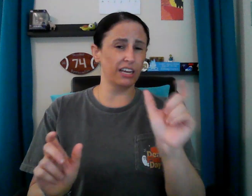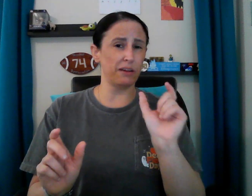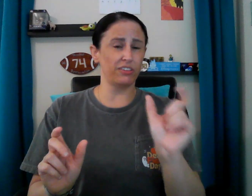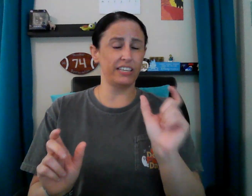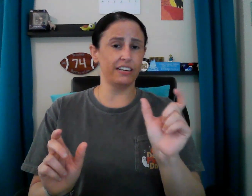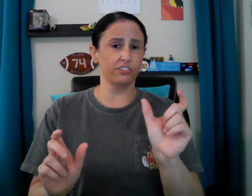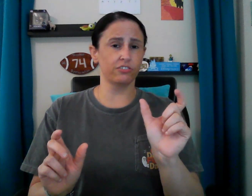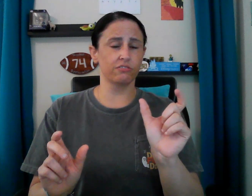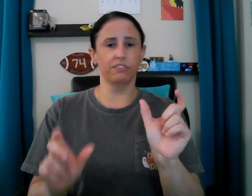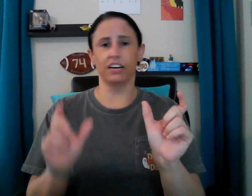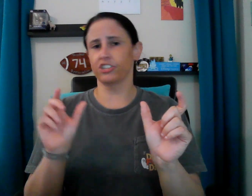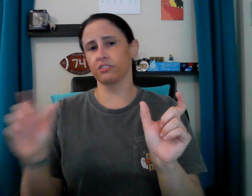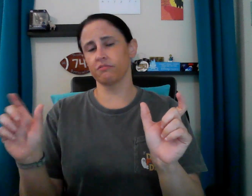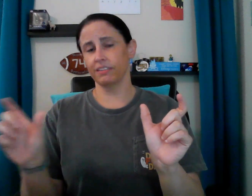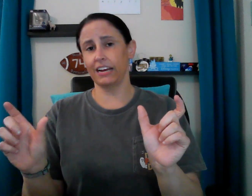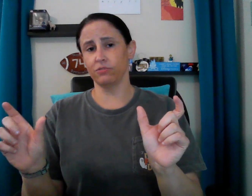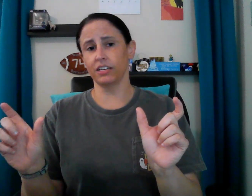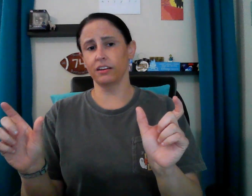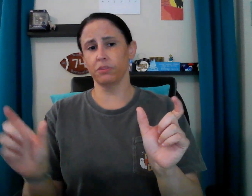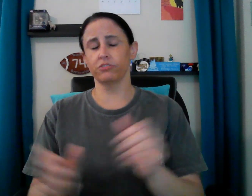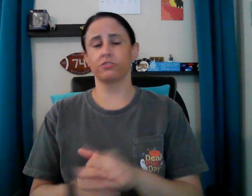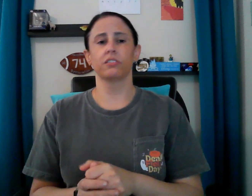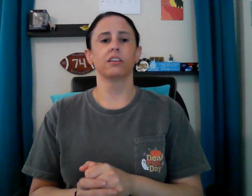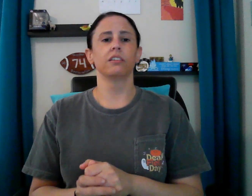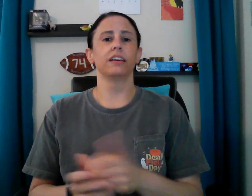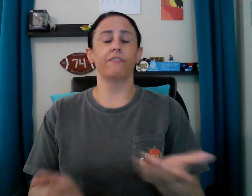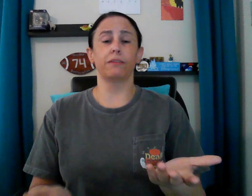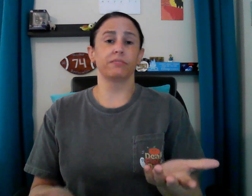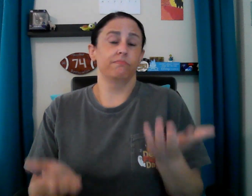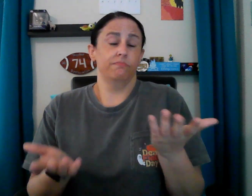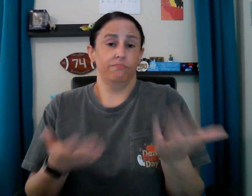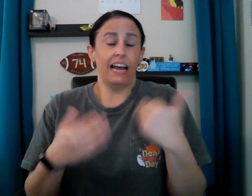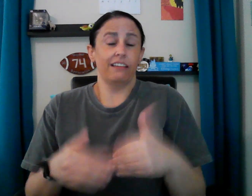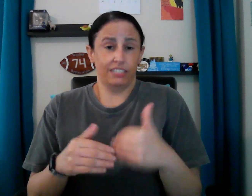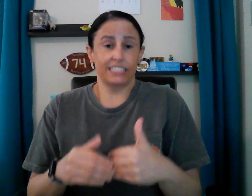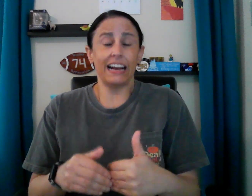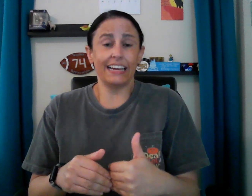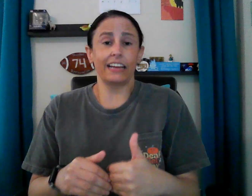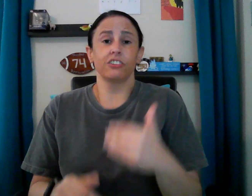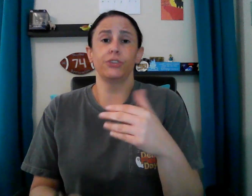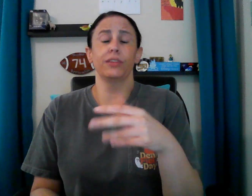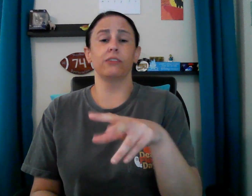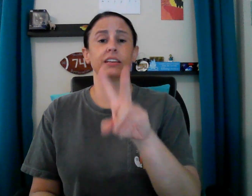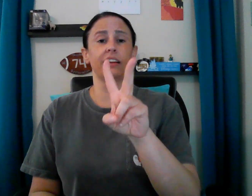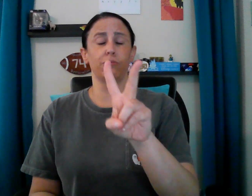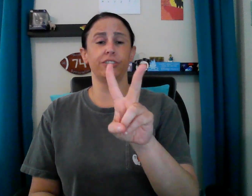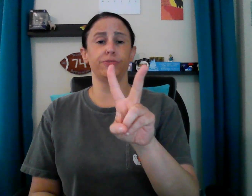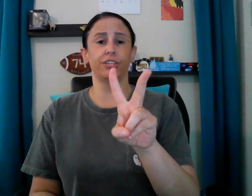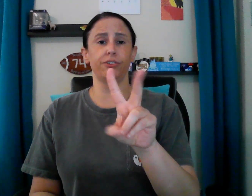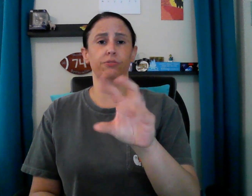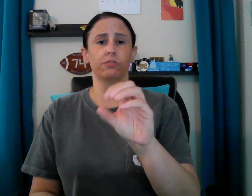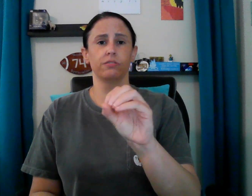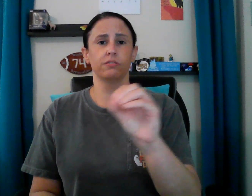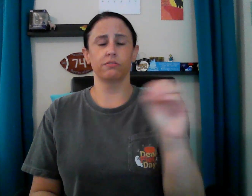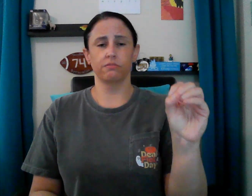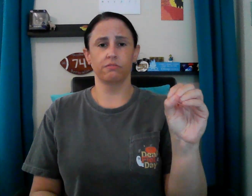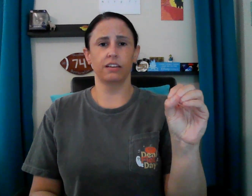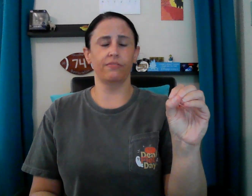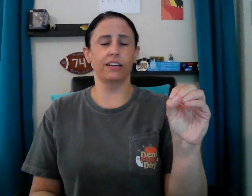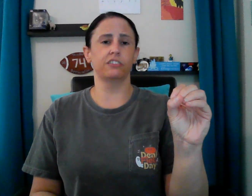about years, not just counting numbers. If I'm signing 2000, I would do 2 and then show